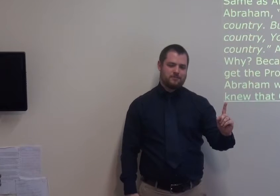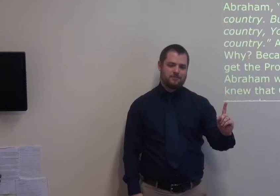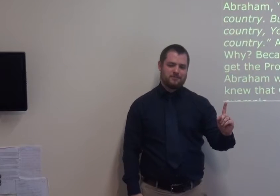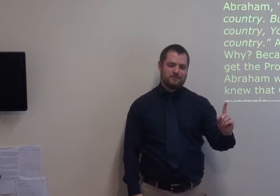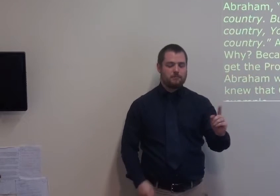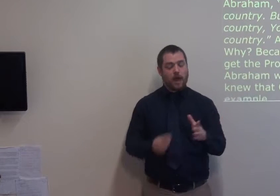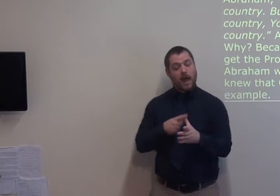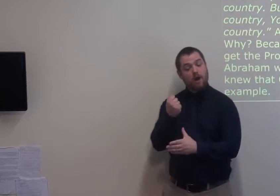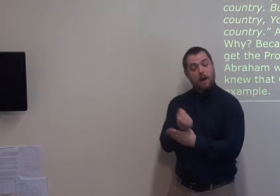Abraham was happy.